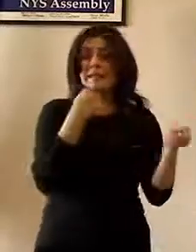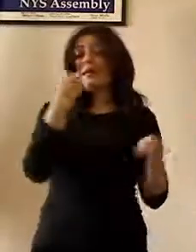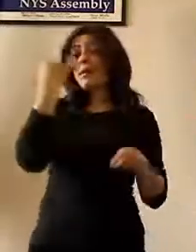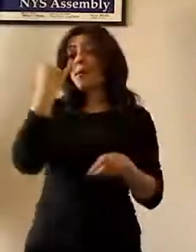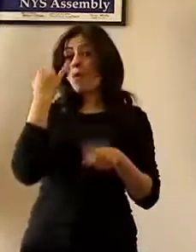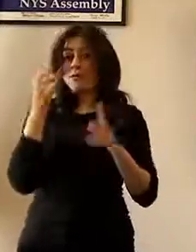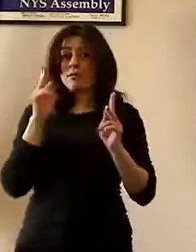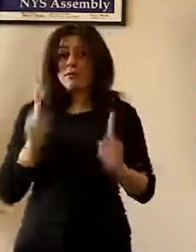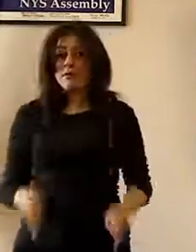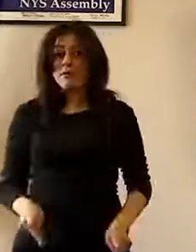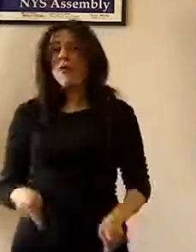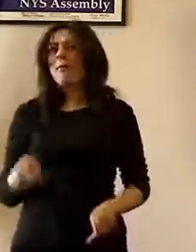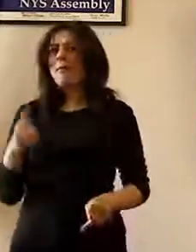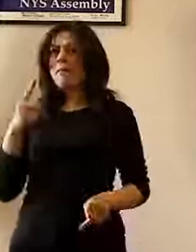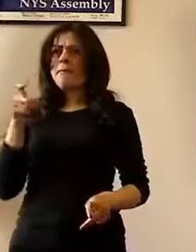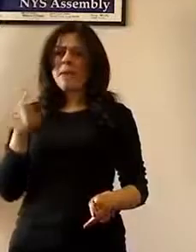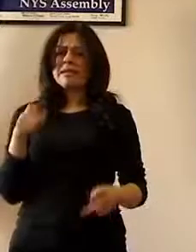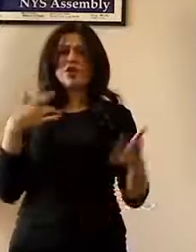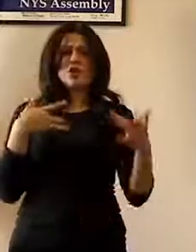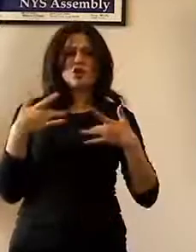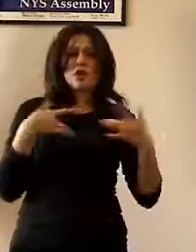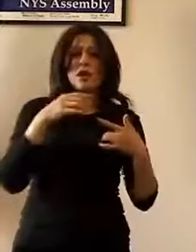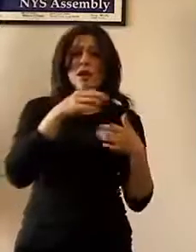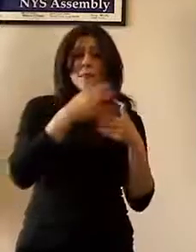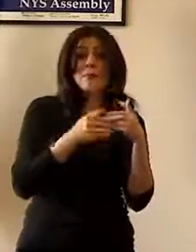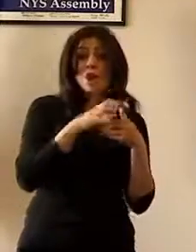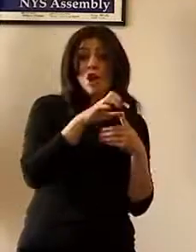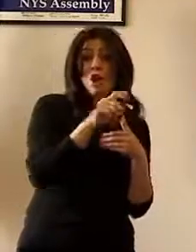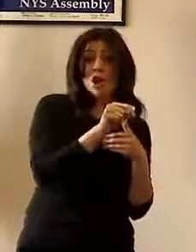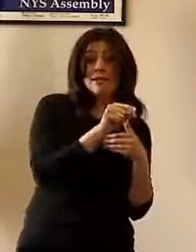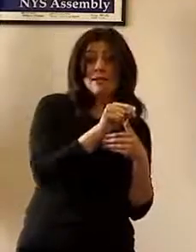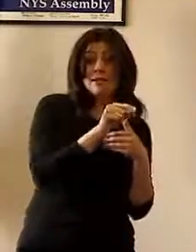concerned about this same blood clotting with